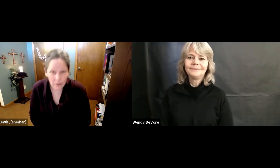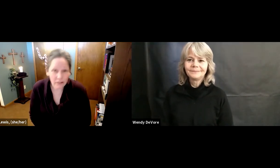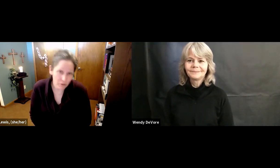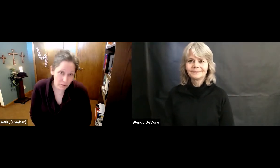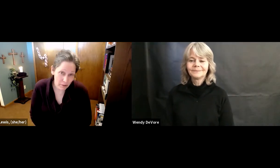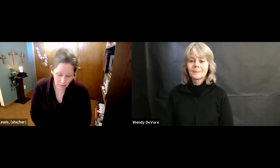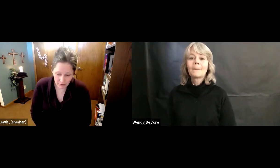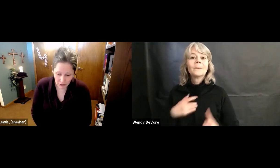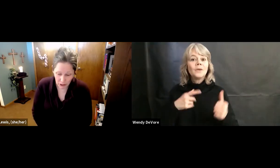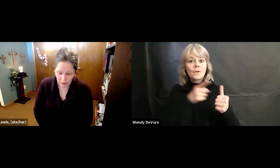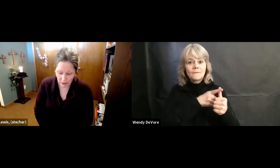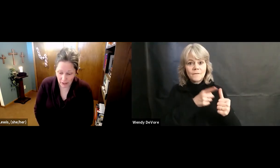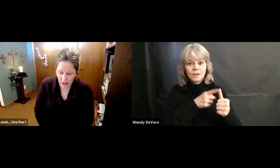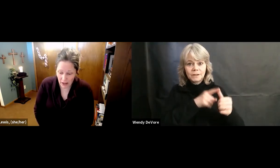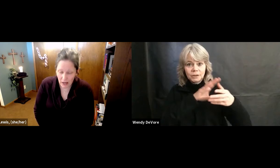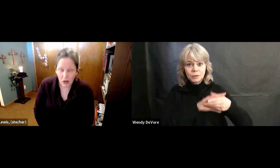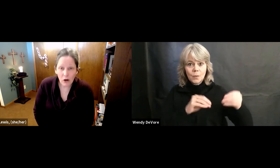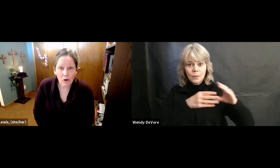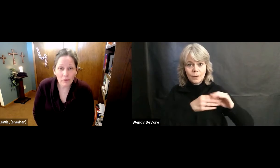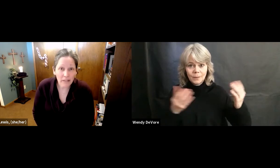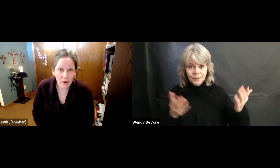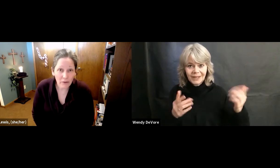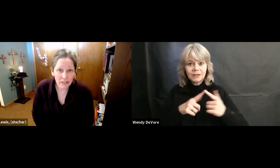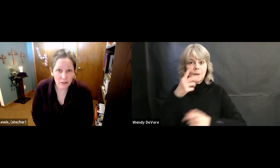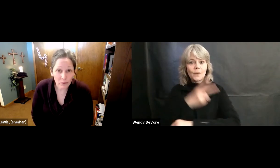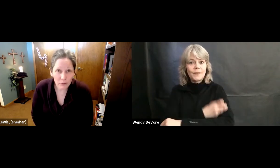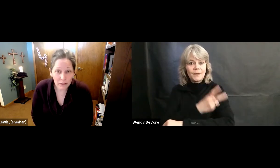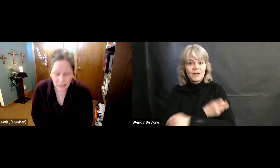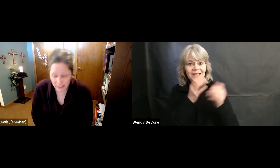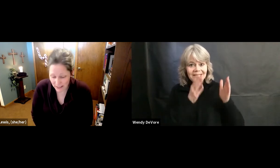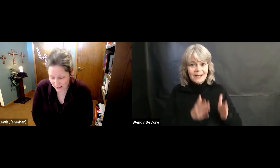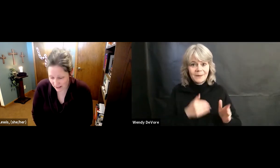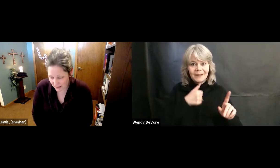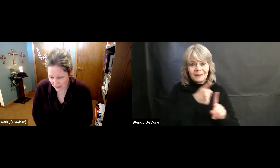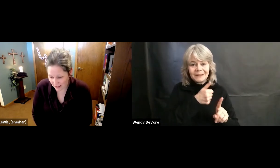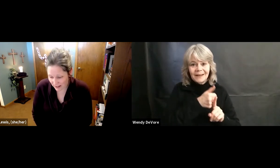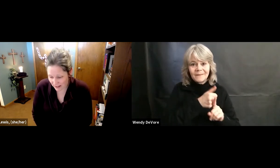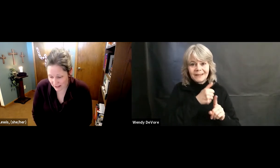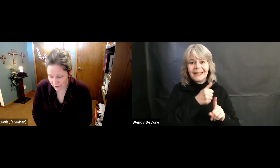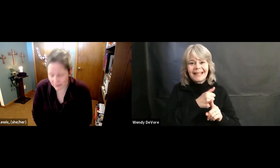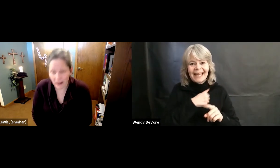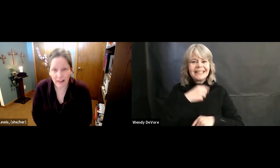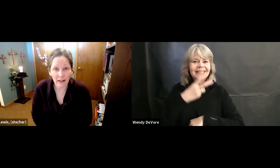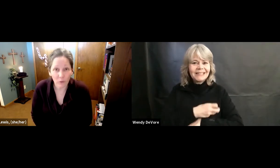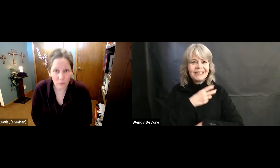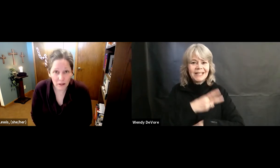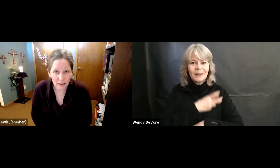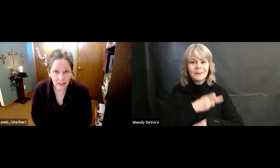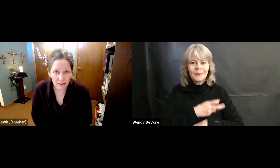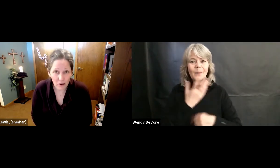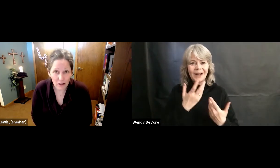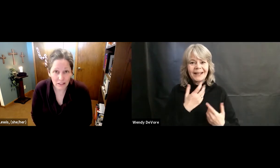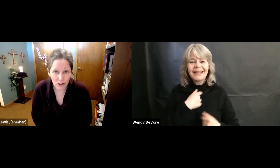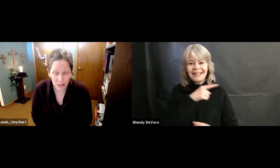So in the first parable, the shepherd goes out into the wilderness to find that